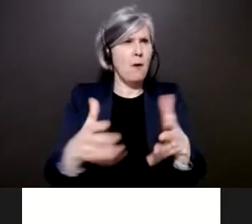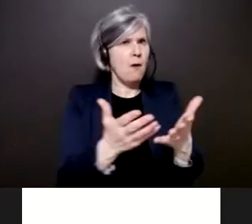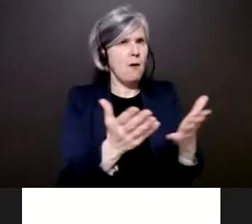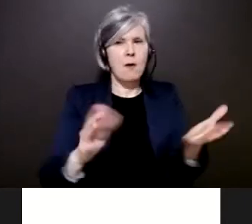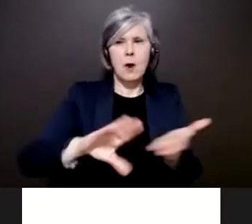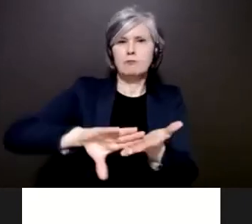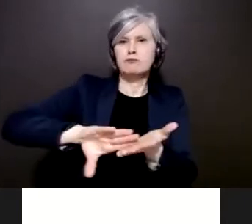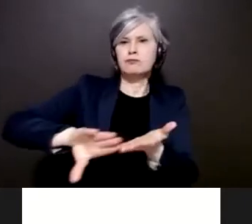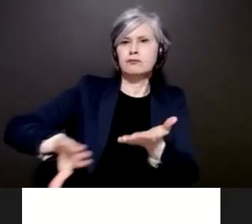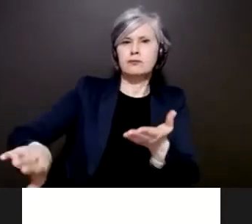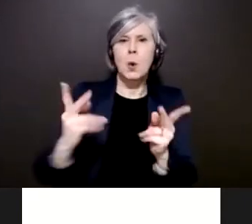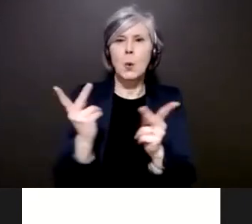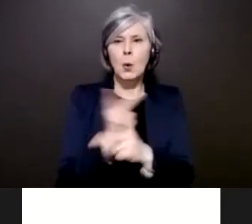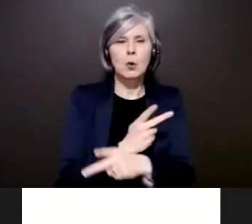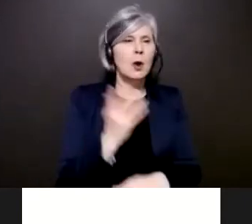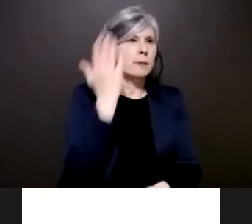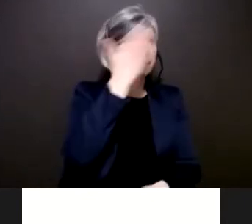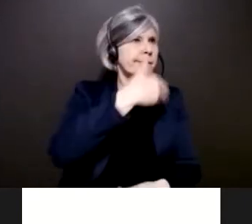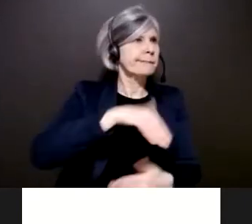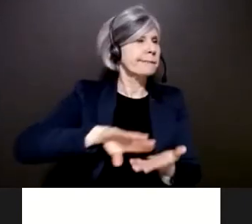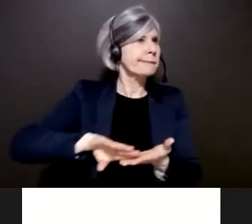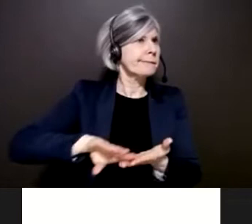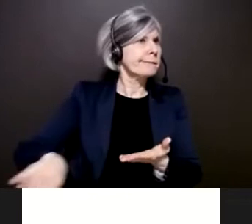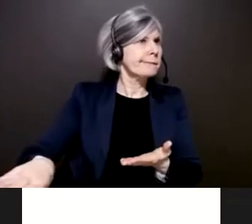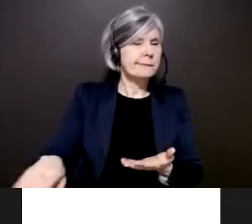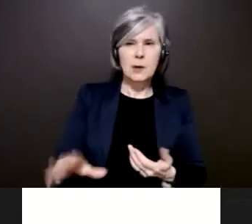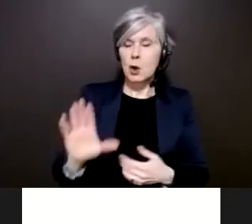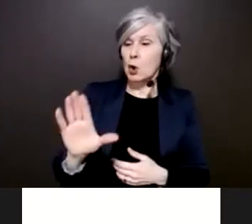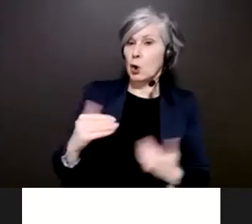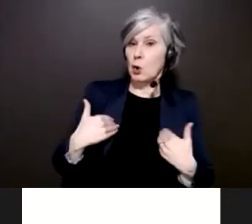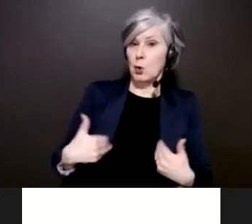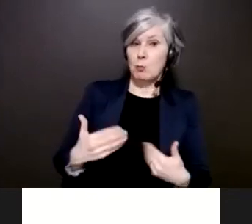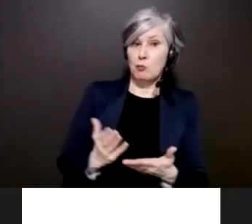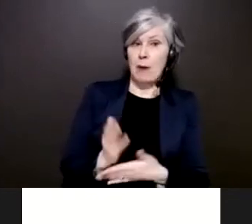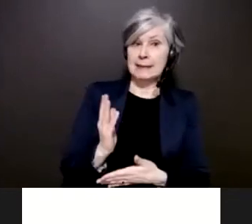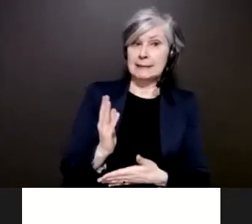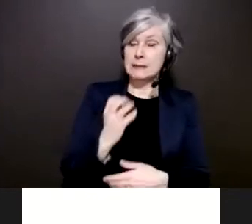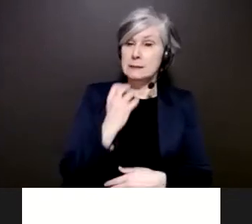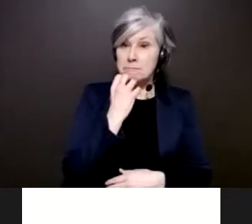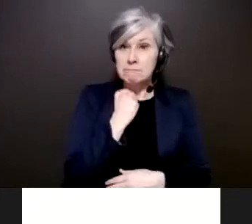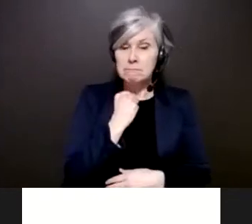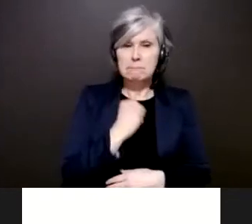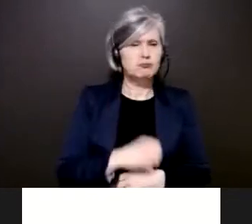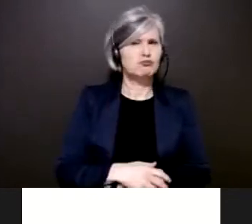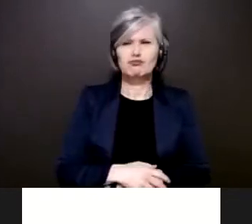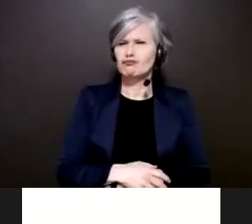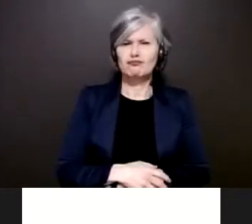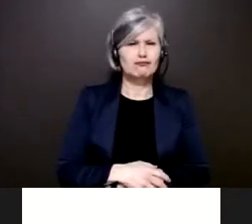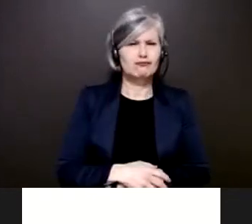invisible and marginalized. The human rights are neither being protected nor respected in every sense of the word.